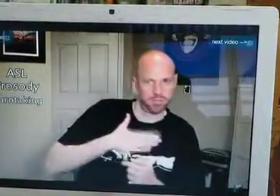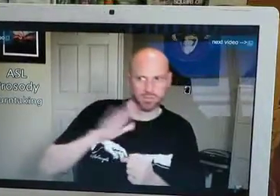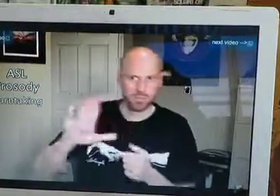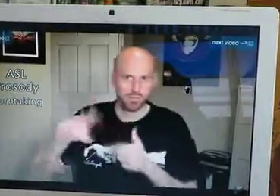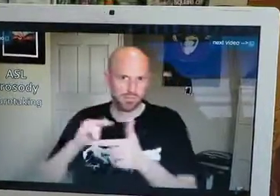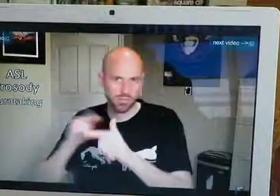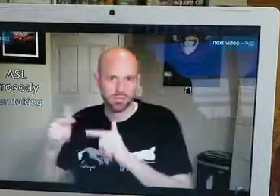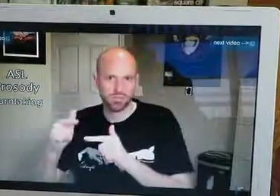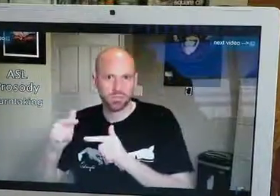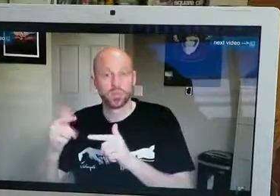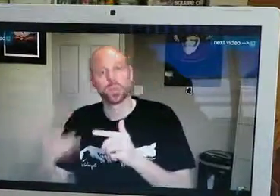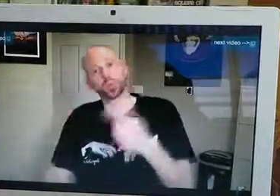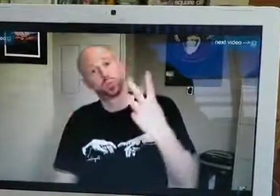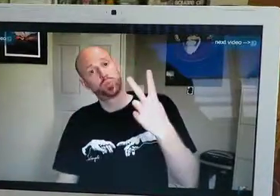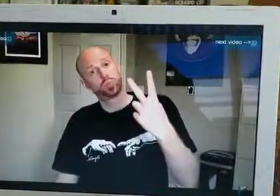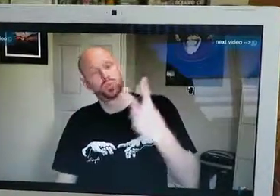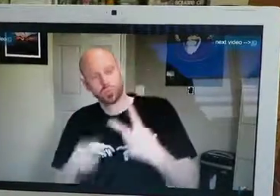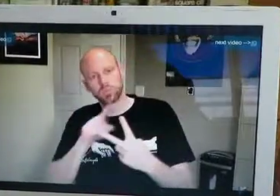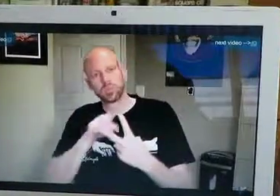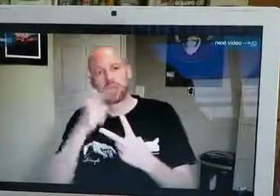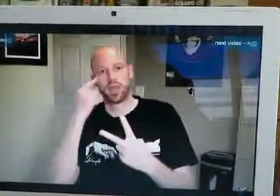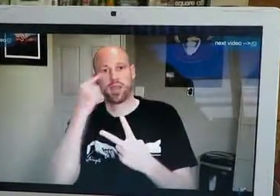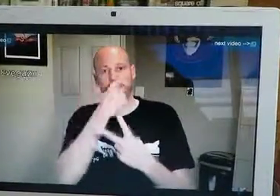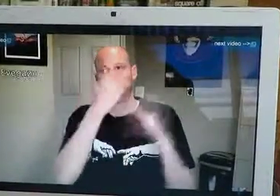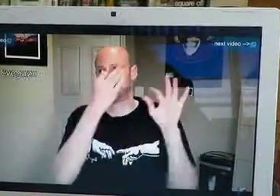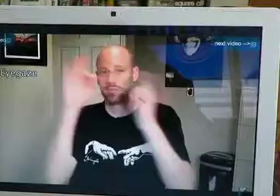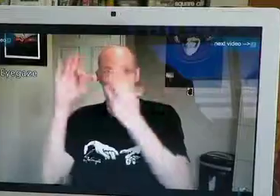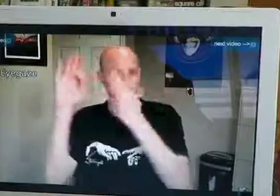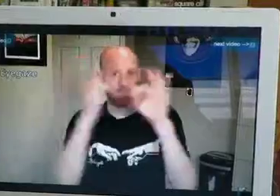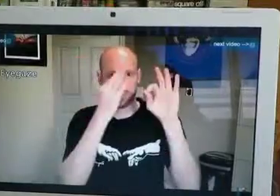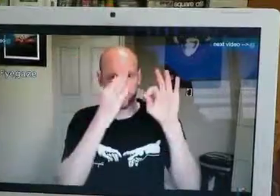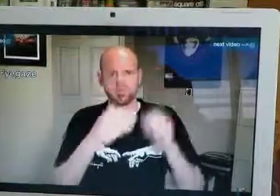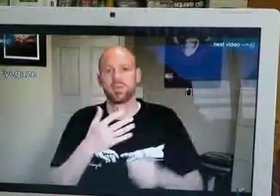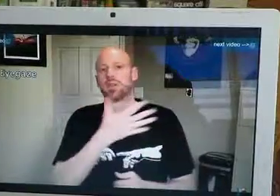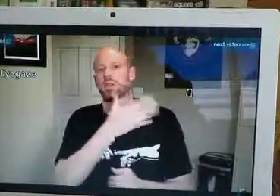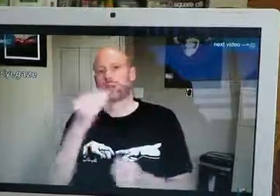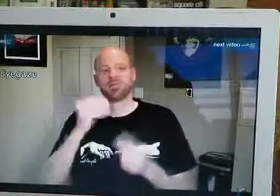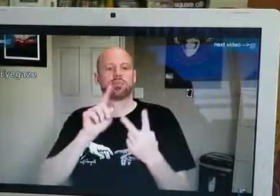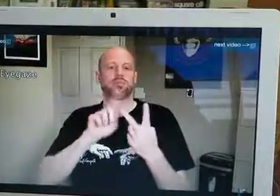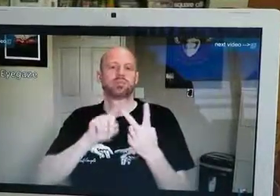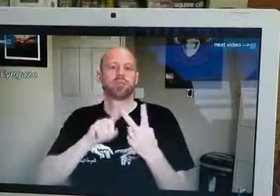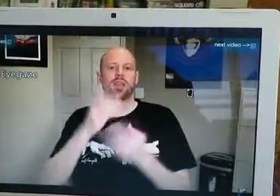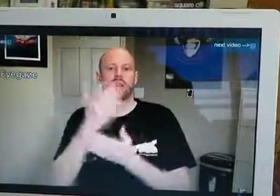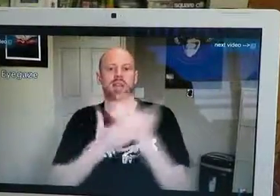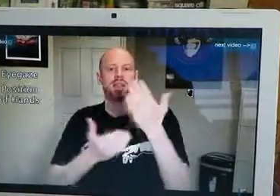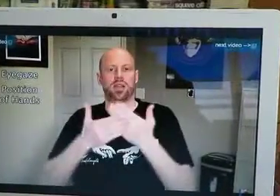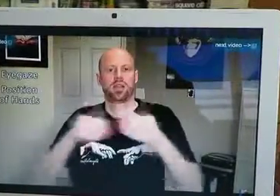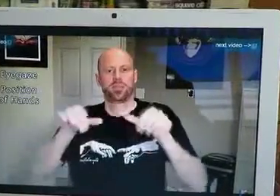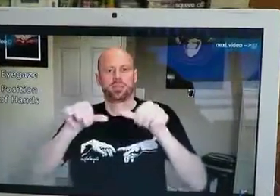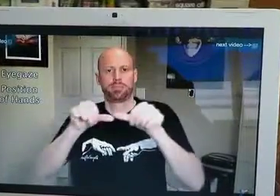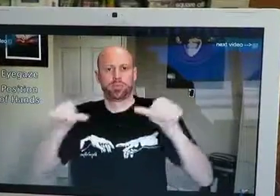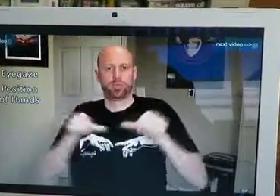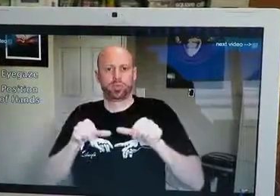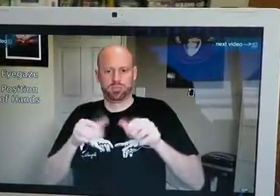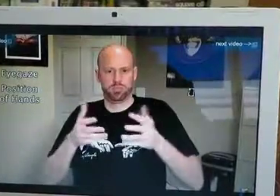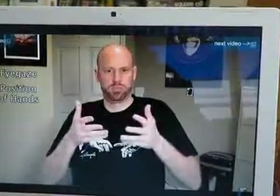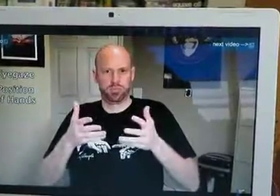taking. When it's mine, when it's yours, when you can go back to, when it's going through the eye gaze, back and forth, and the position of